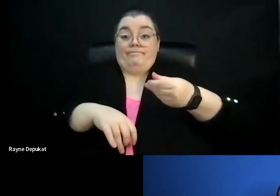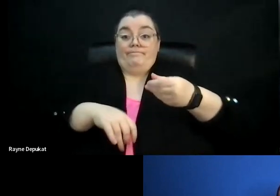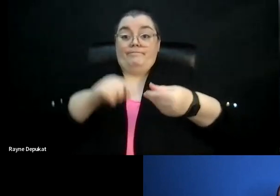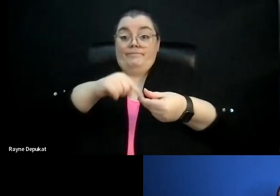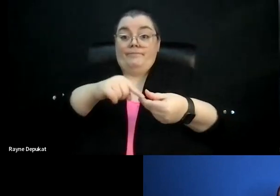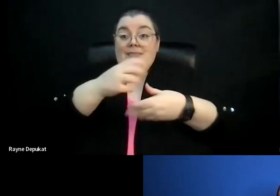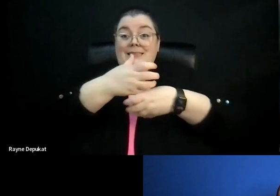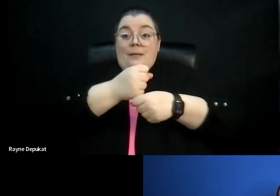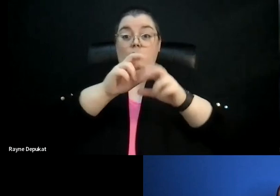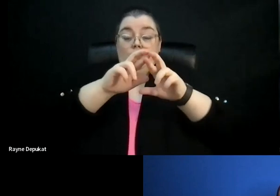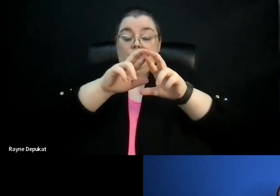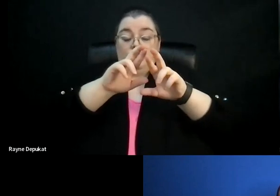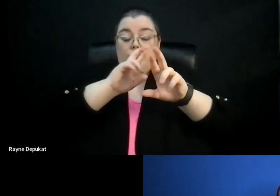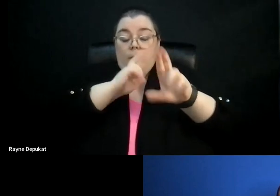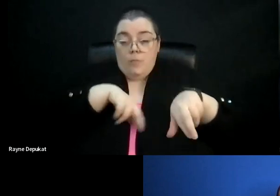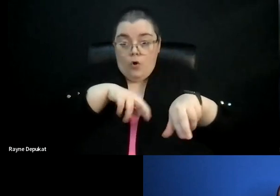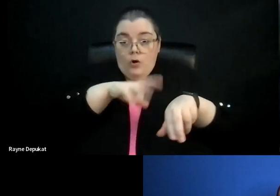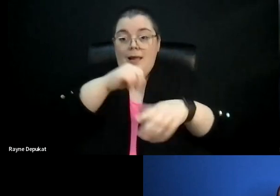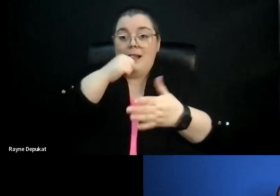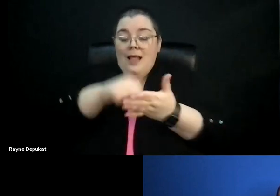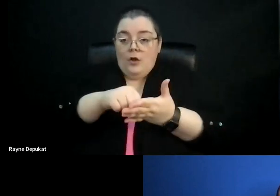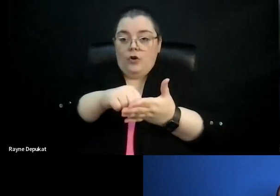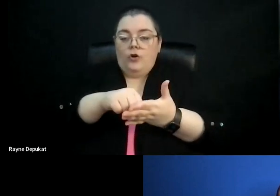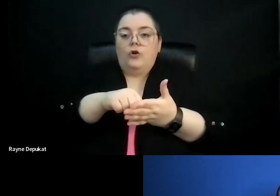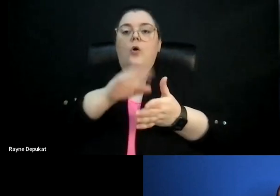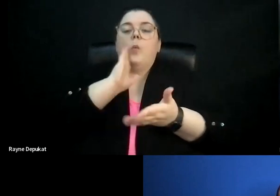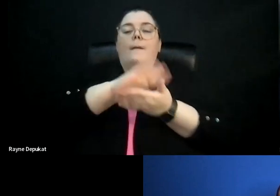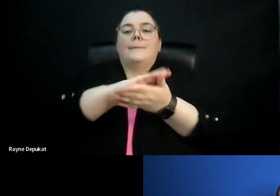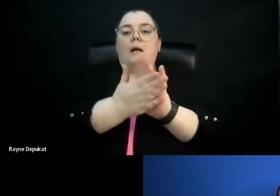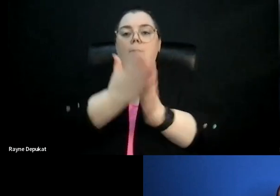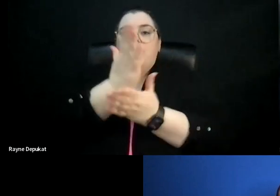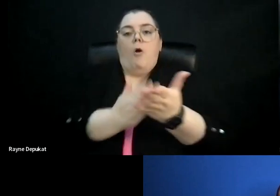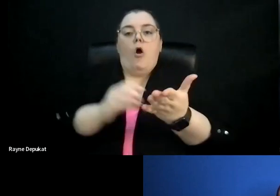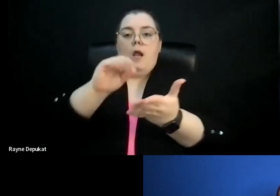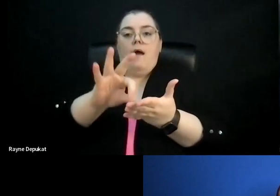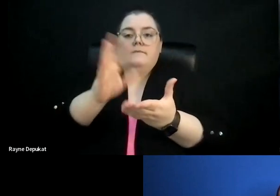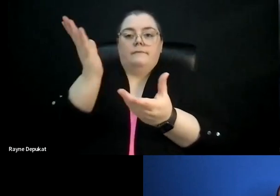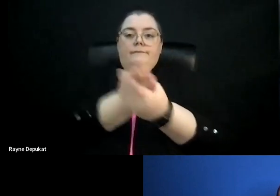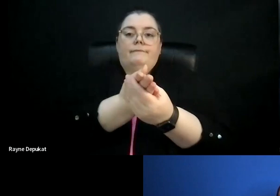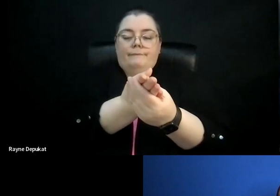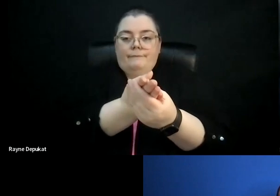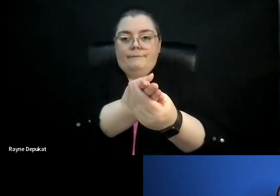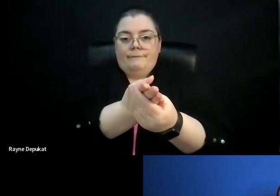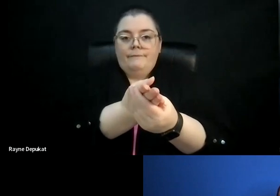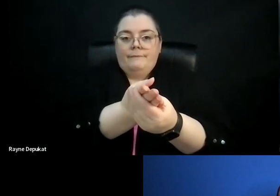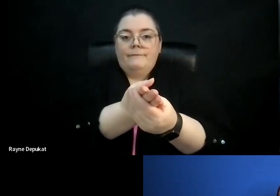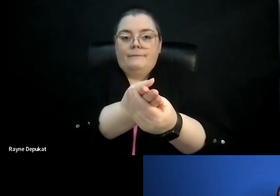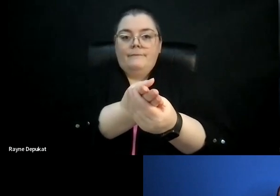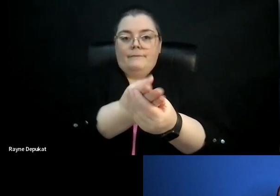important that we have the summarized report, we have that letter, and it will become